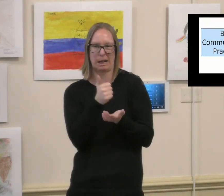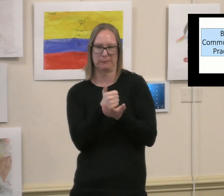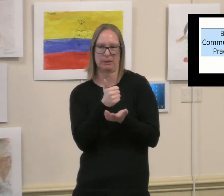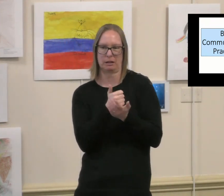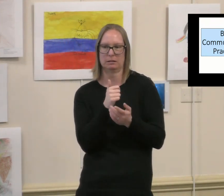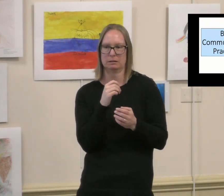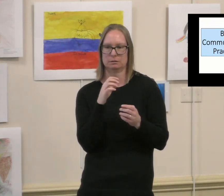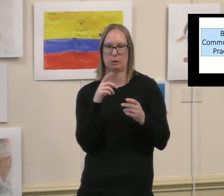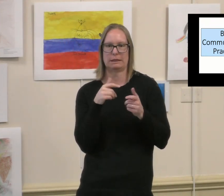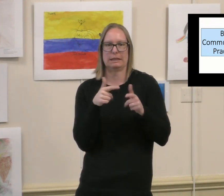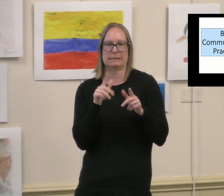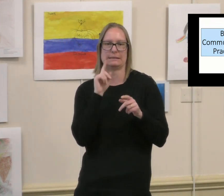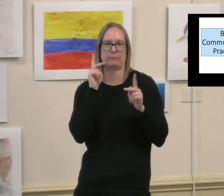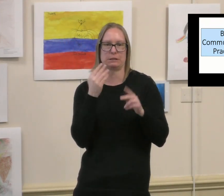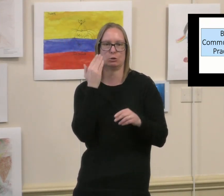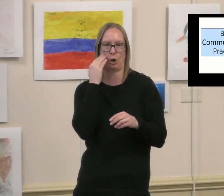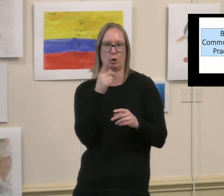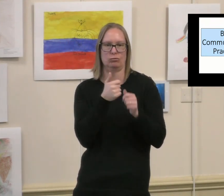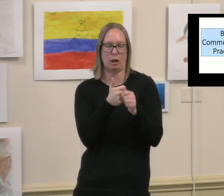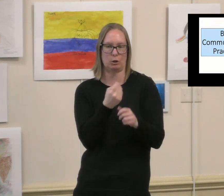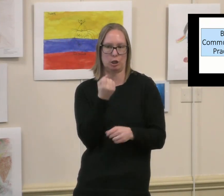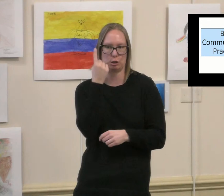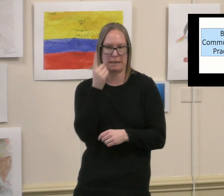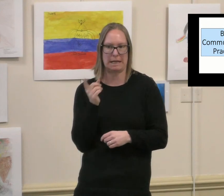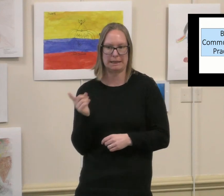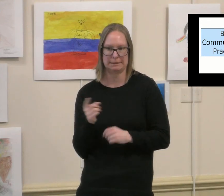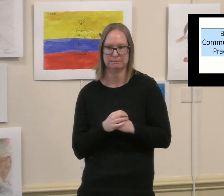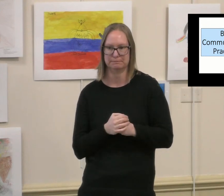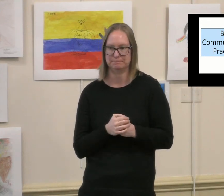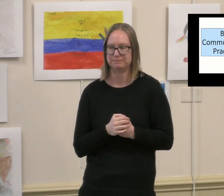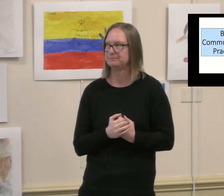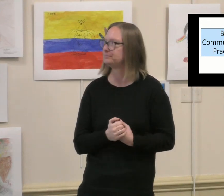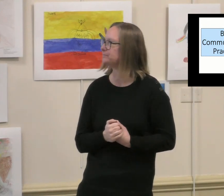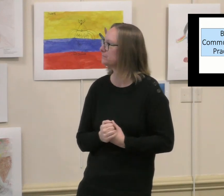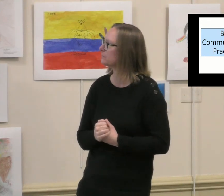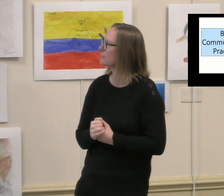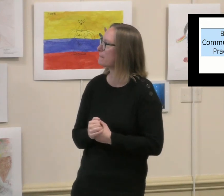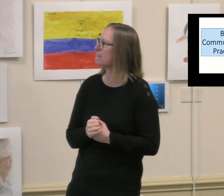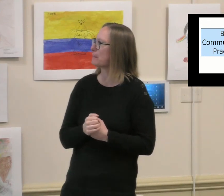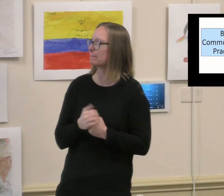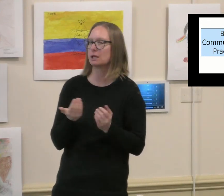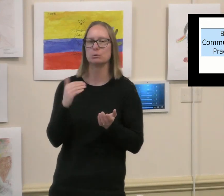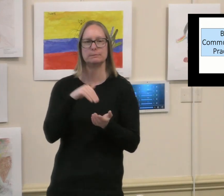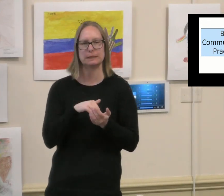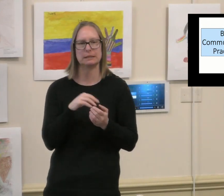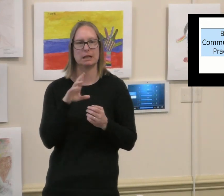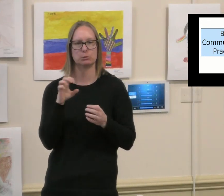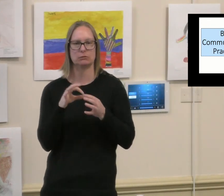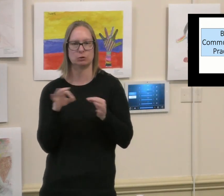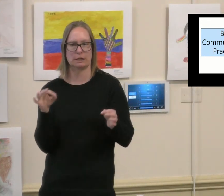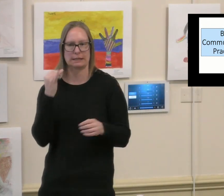person, it is more helpful if the deaf person knows that you're understanding each other and you are maintaining that eye